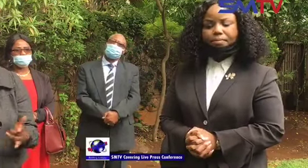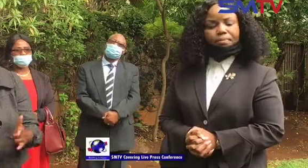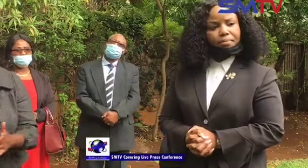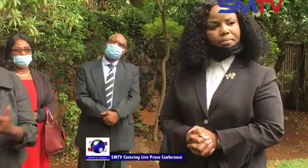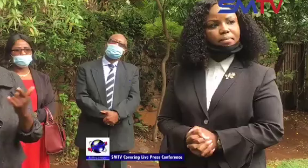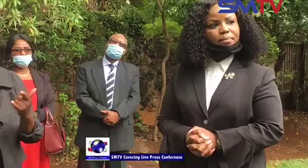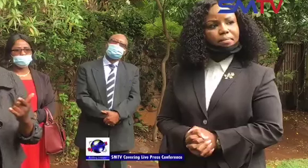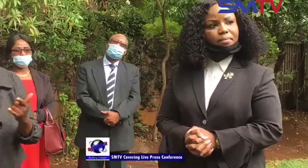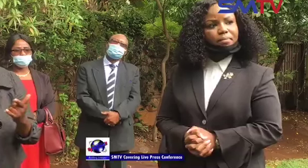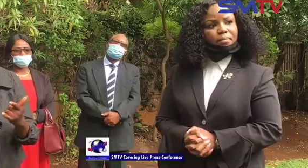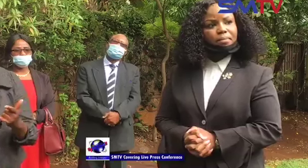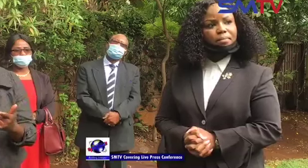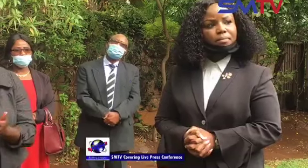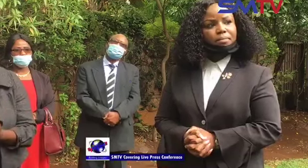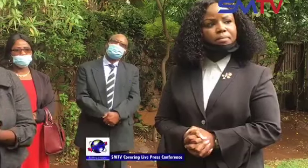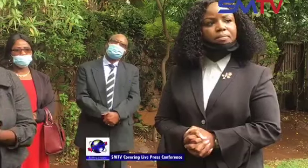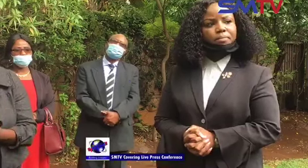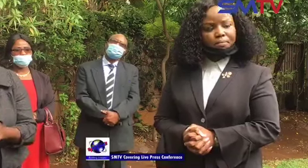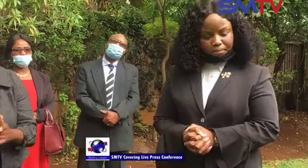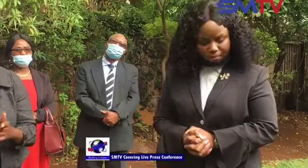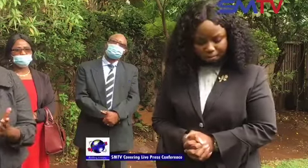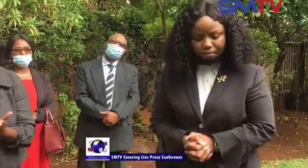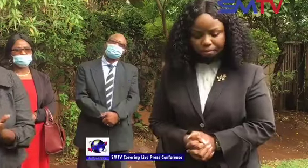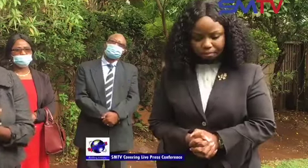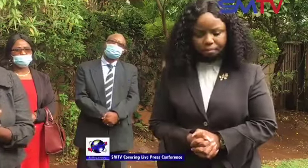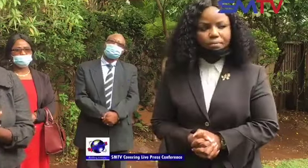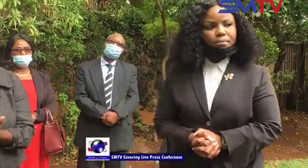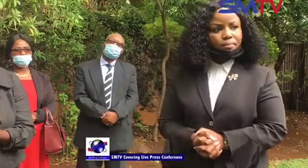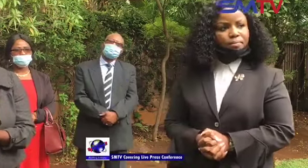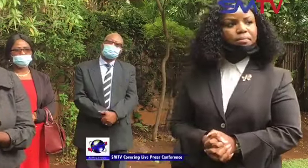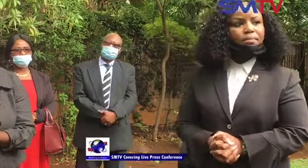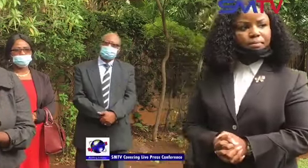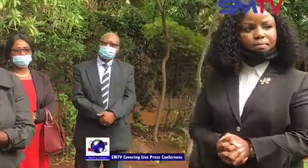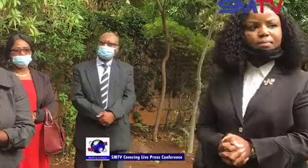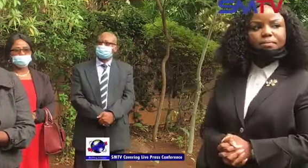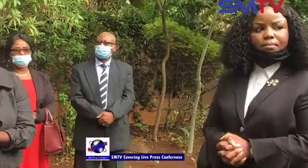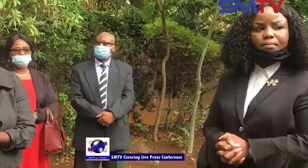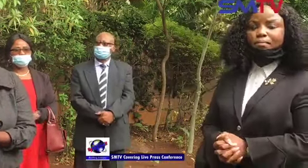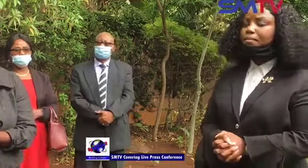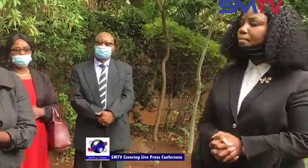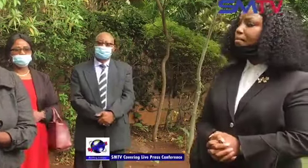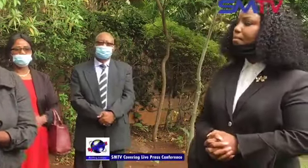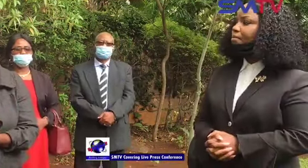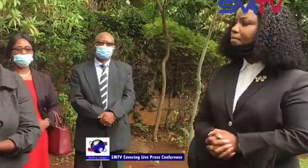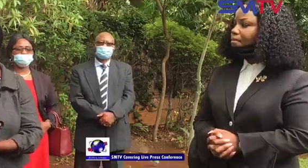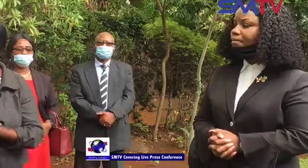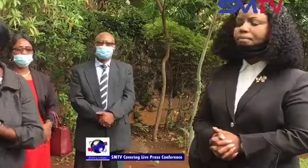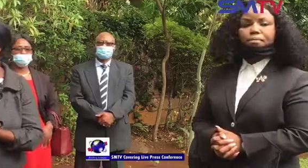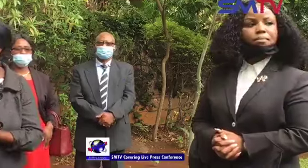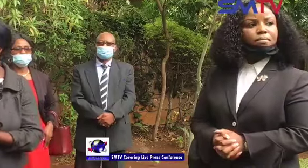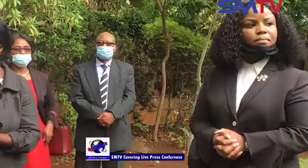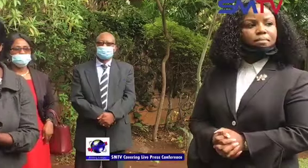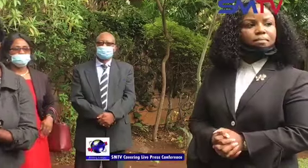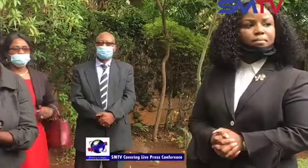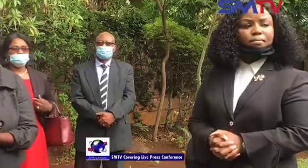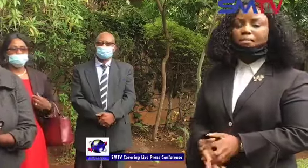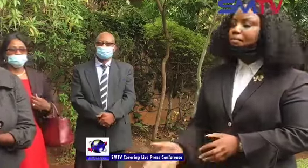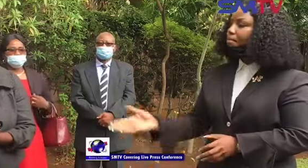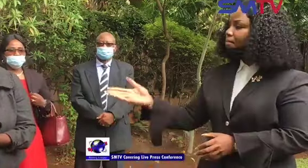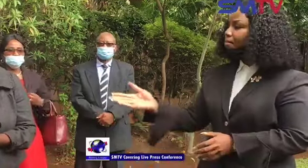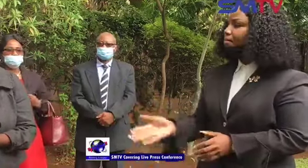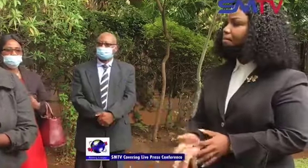did your auditors look into that, and what was the final verdict of the